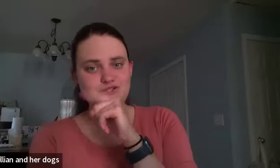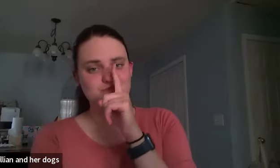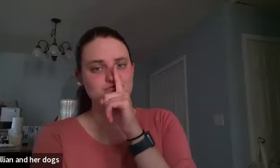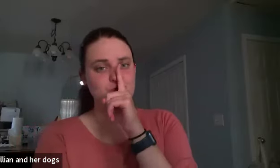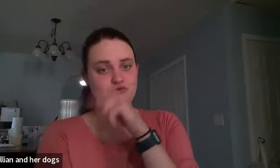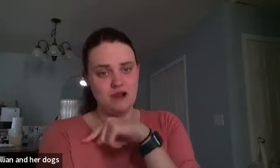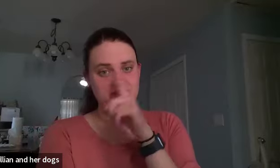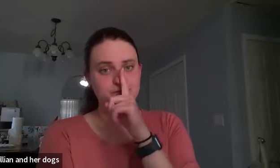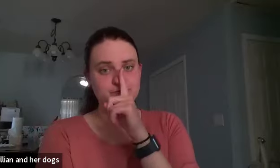Mouse or rat.